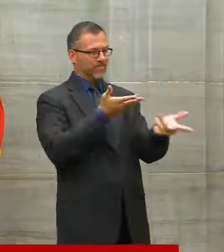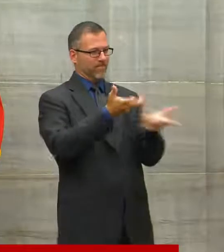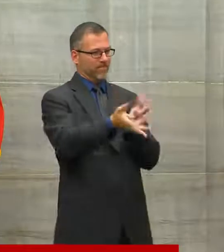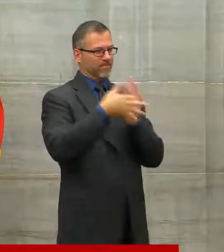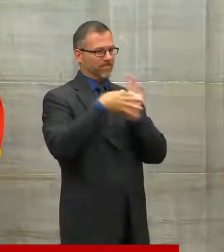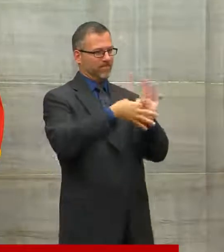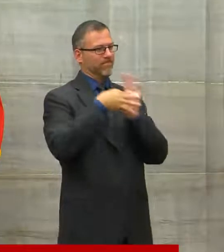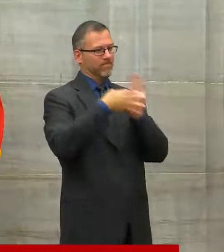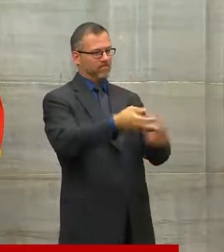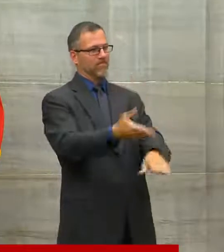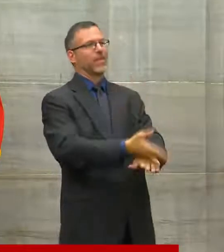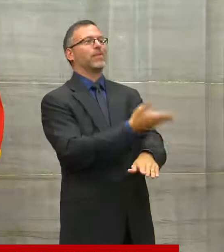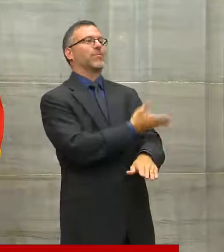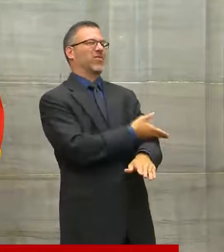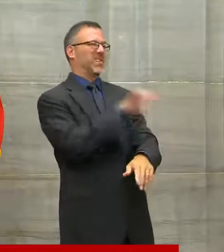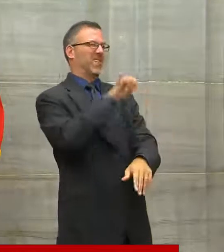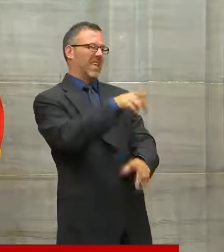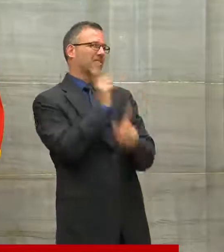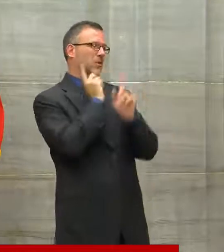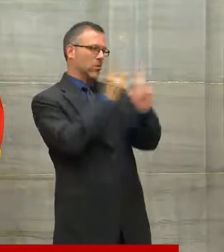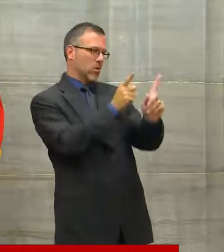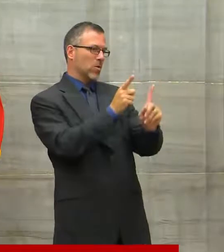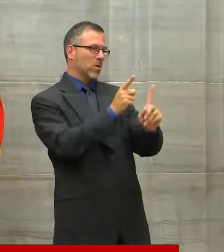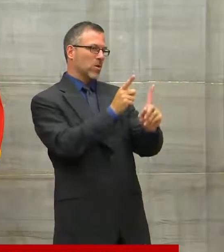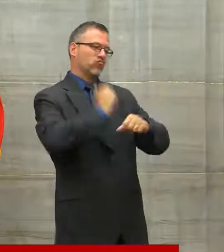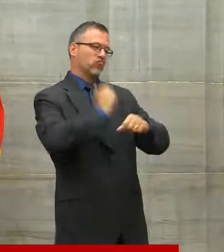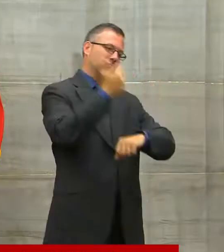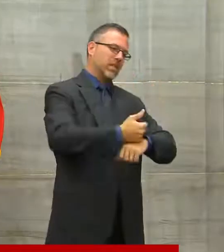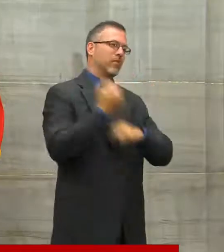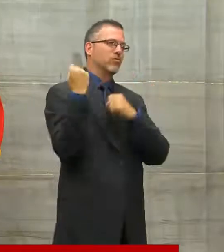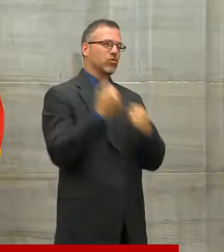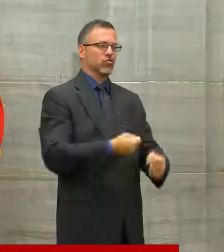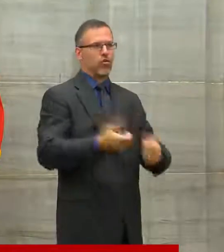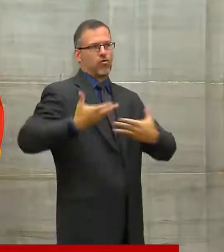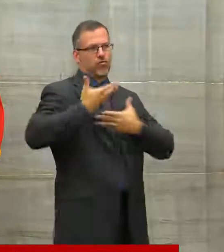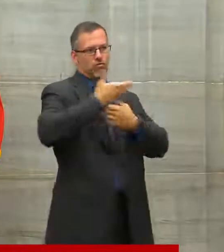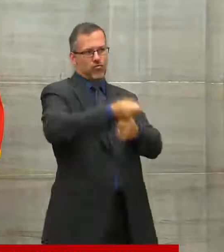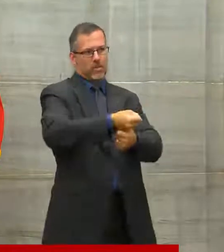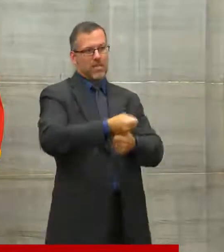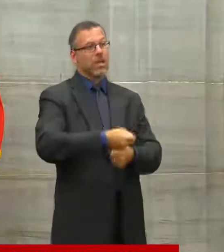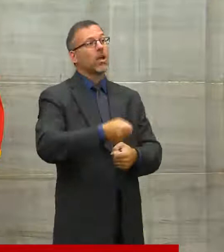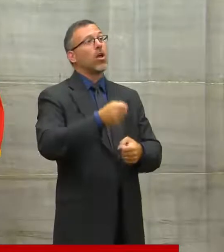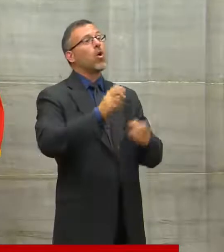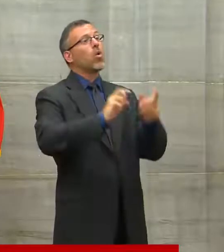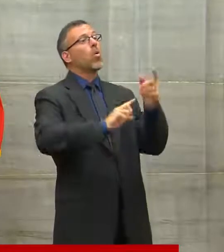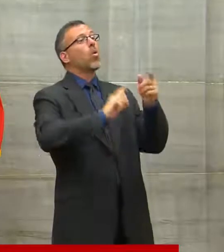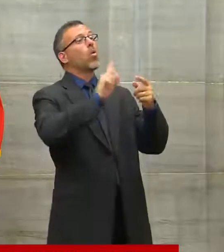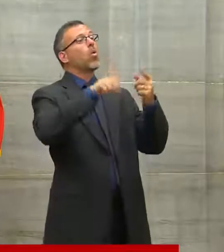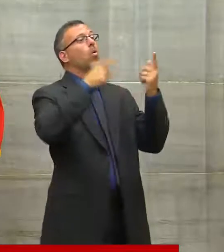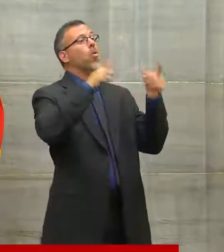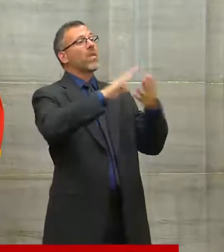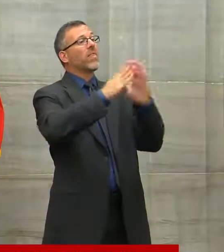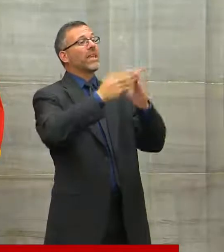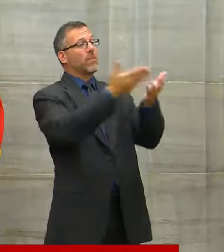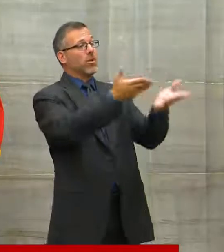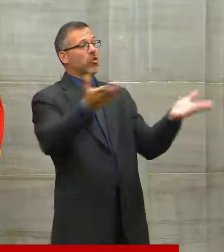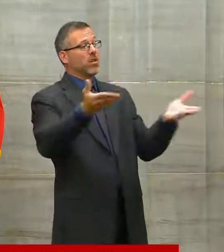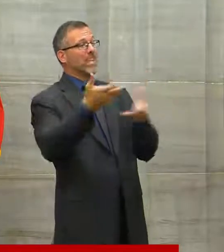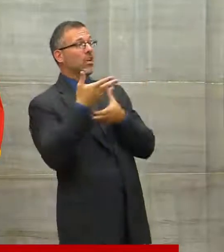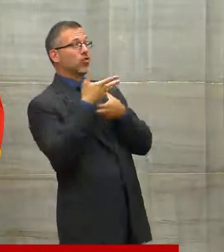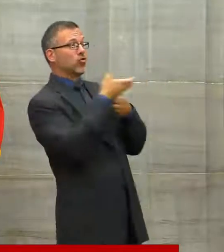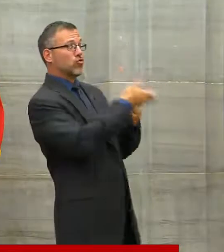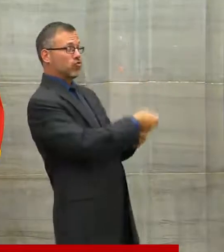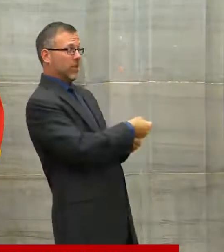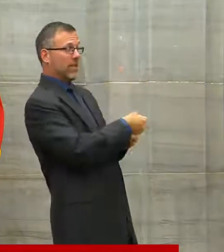That's really what we want to do here, is build trust. When citizens trust law enforcement in a greater